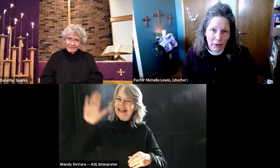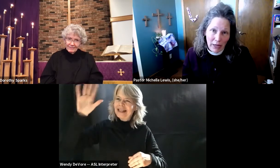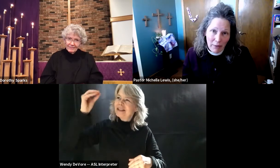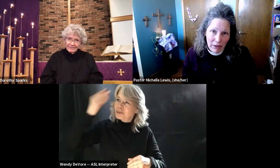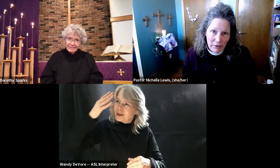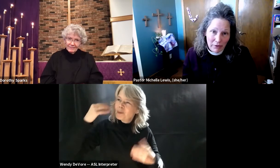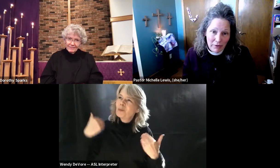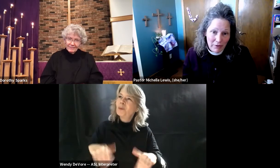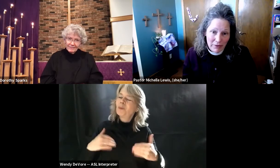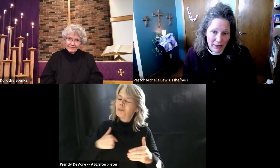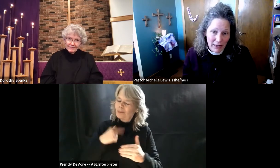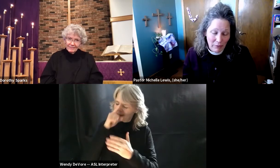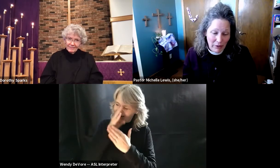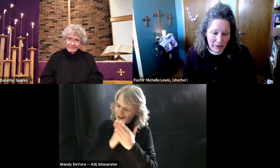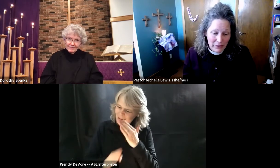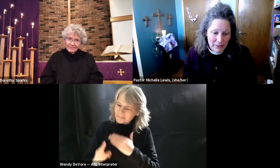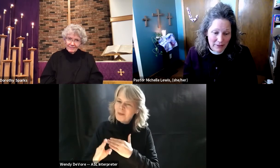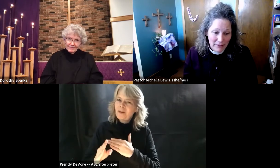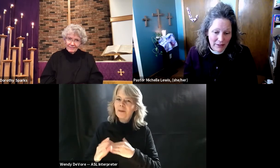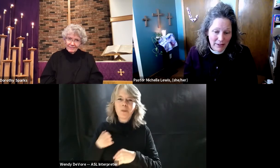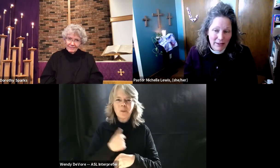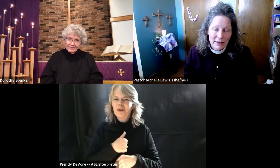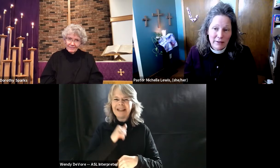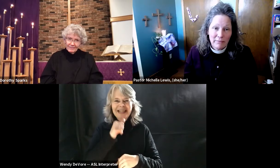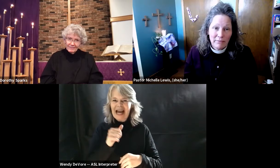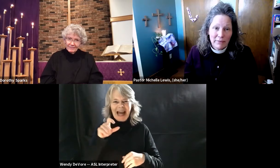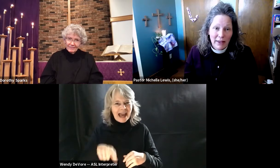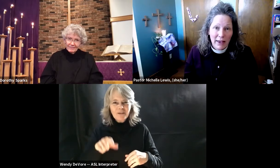no, you're not better than anyone else.